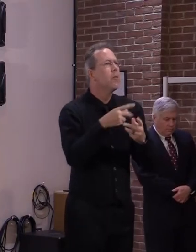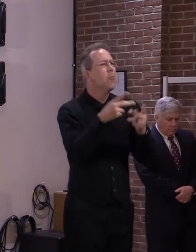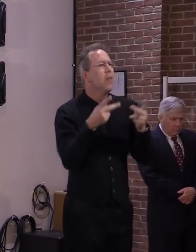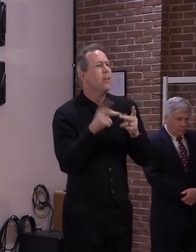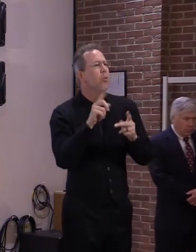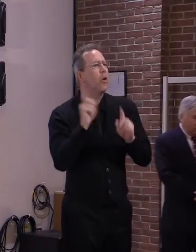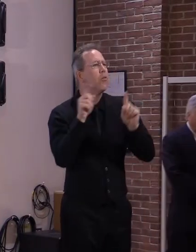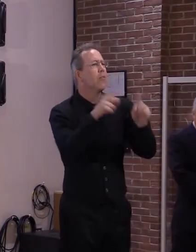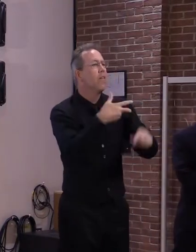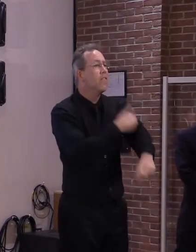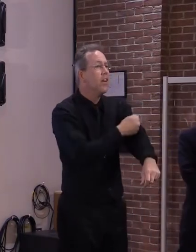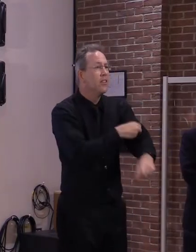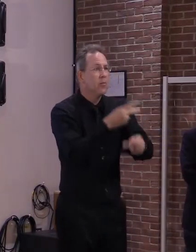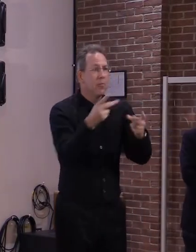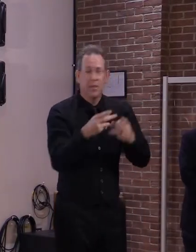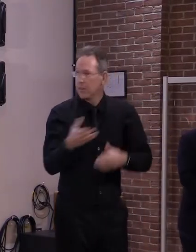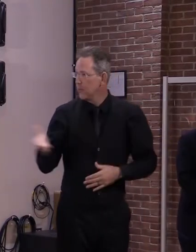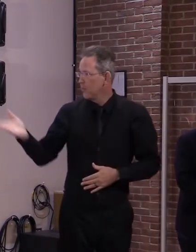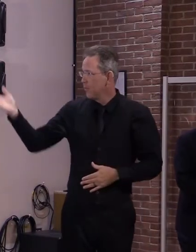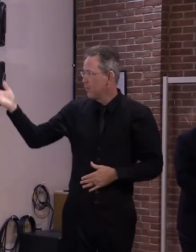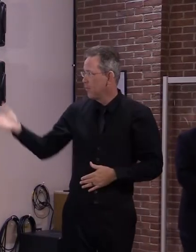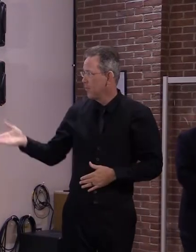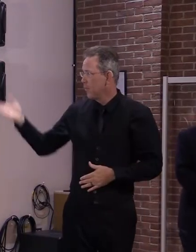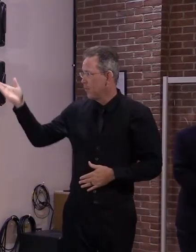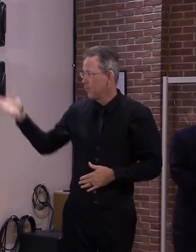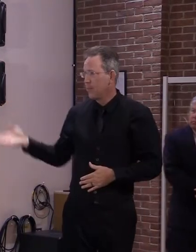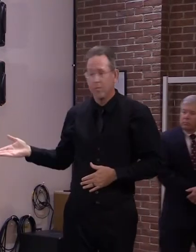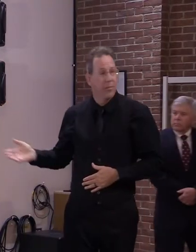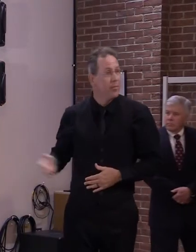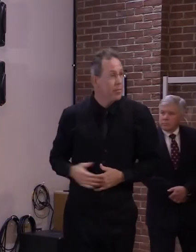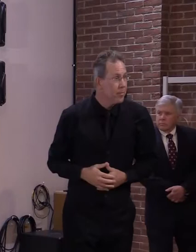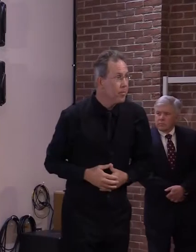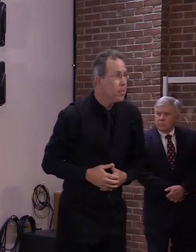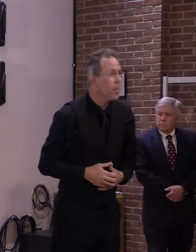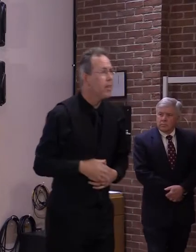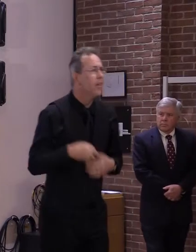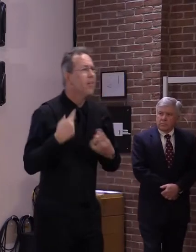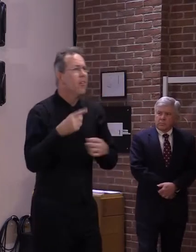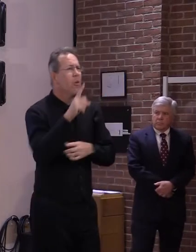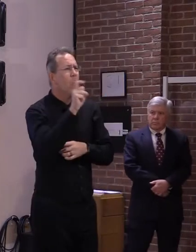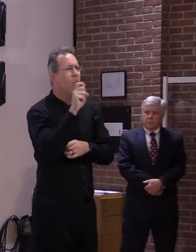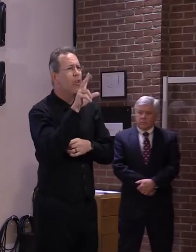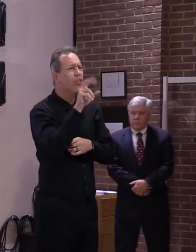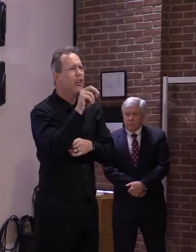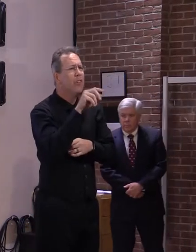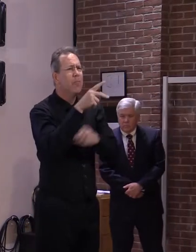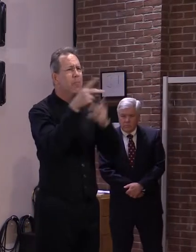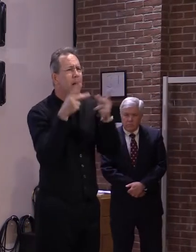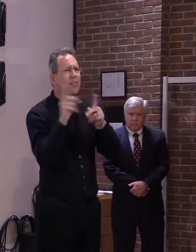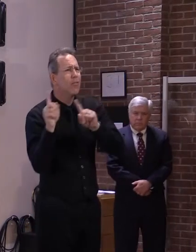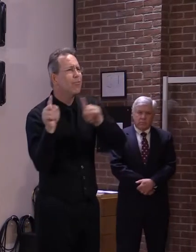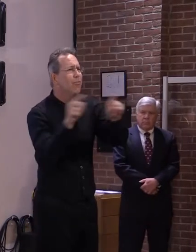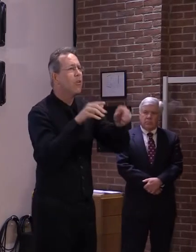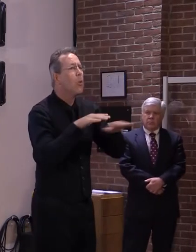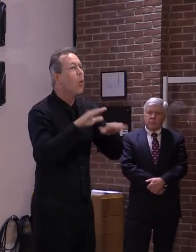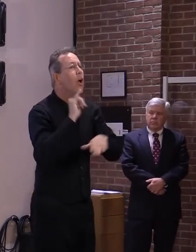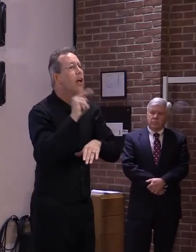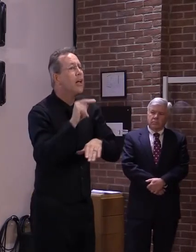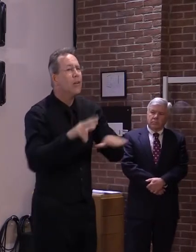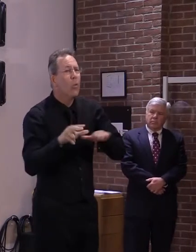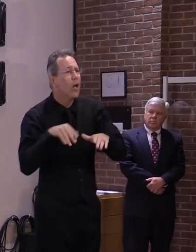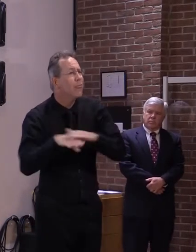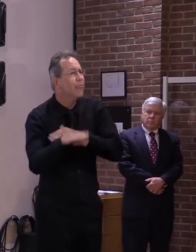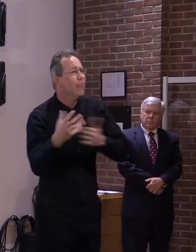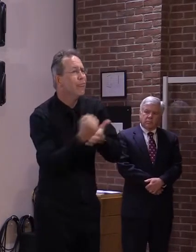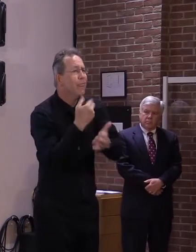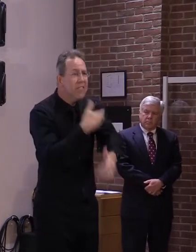week, there will be over 130 walk-in locations for vaccinations, including most of the